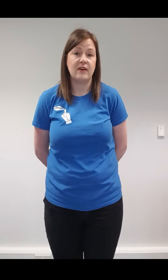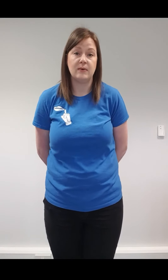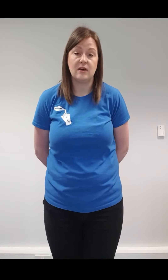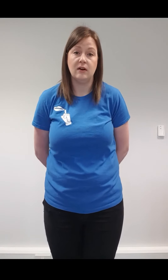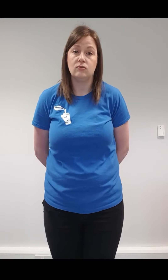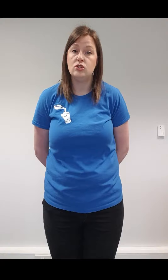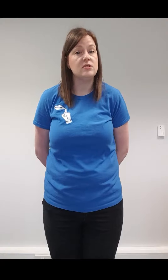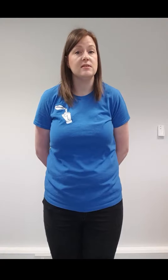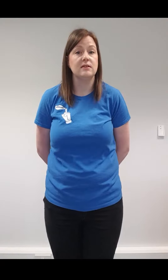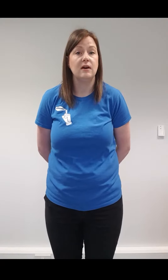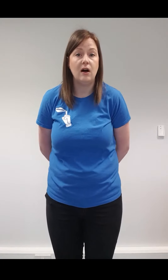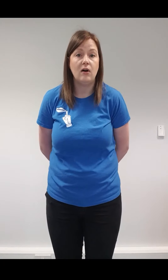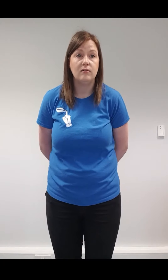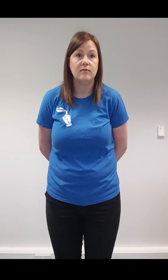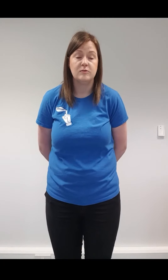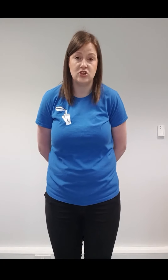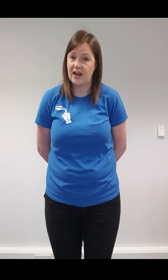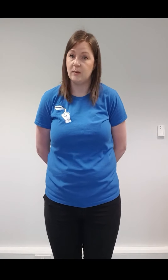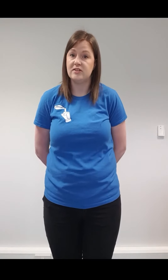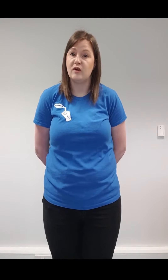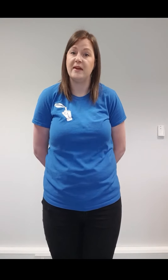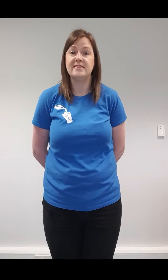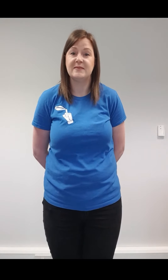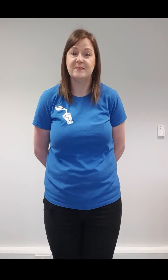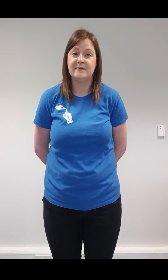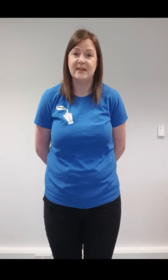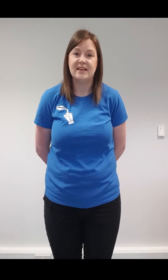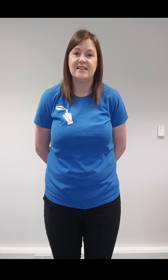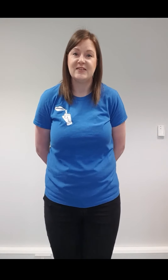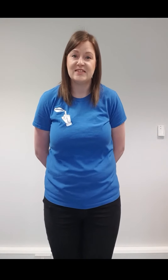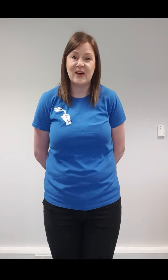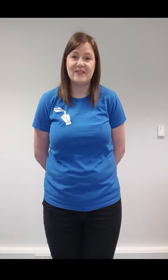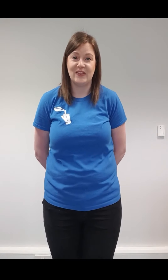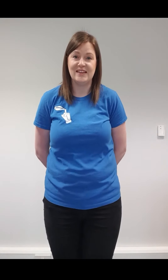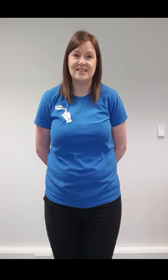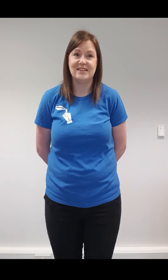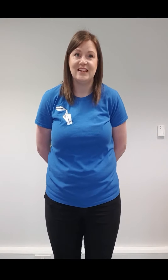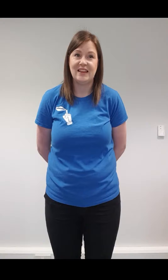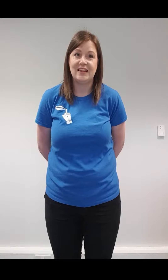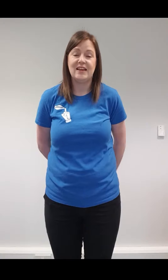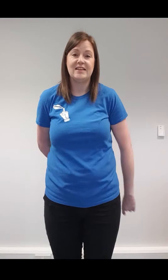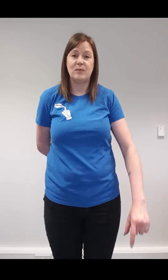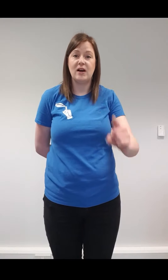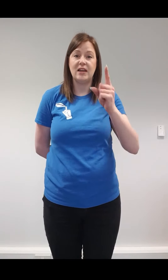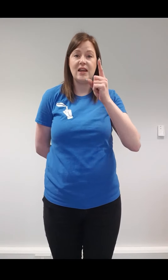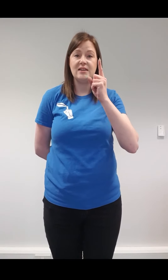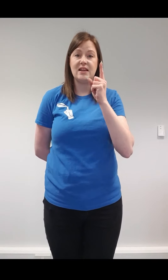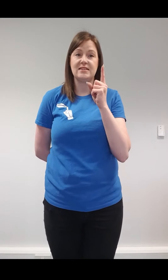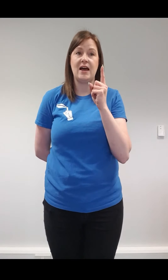our Signalong tutors are speech and language therapists. So the sign for this is a working index